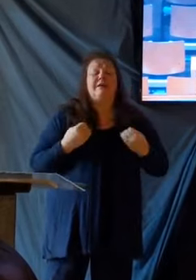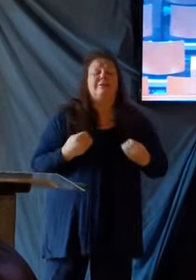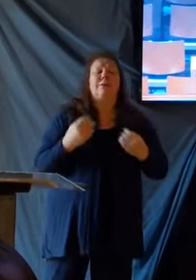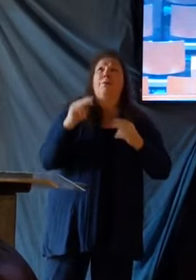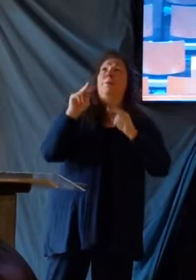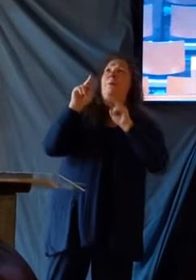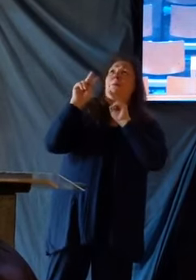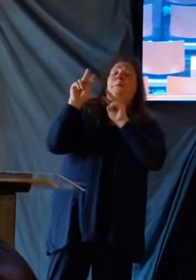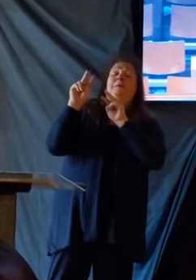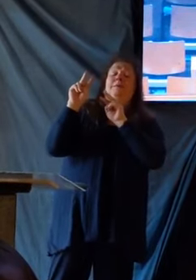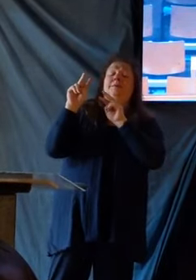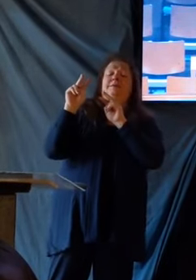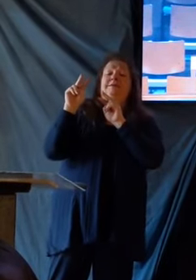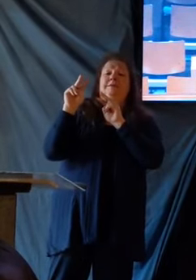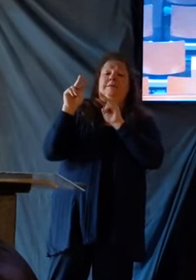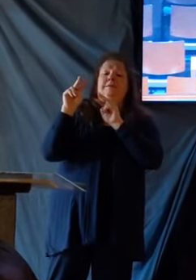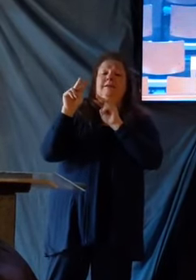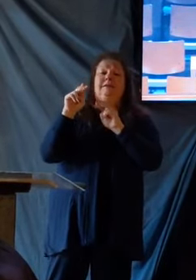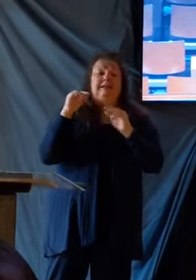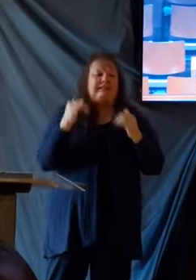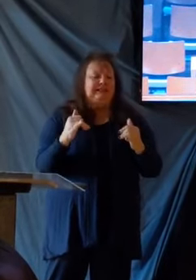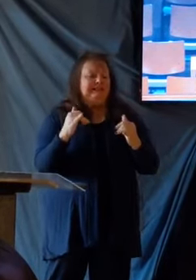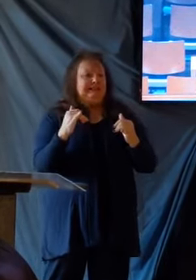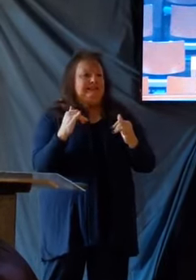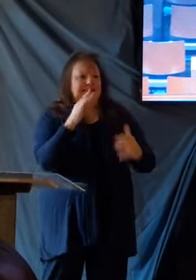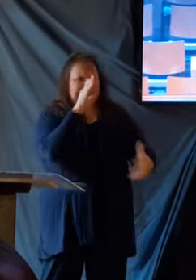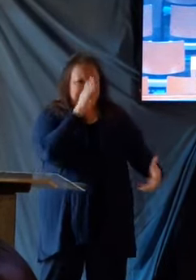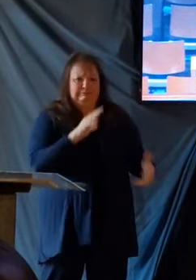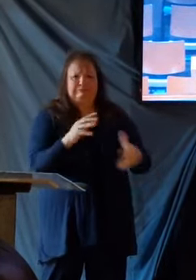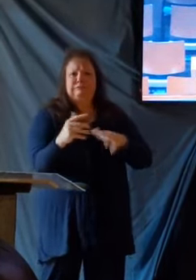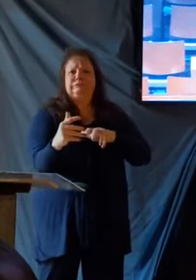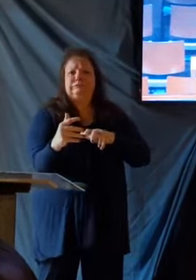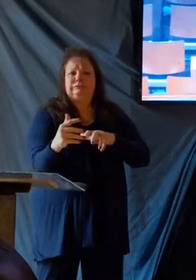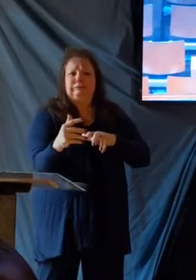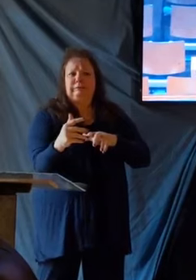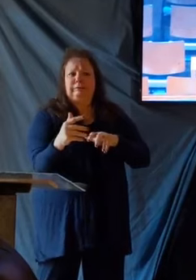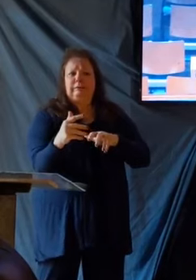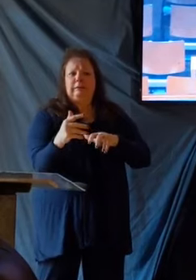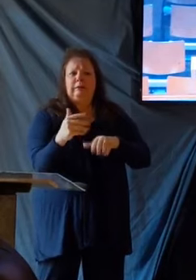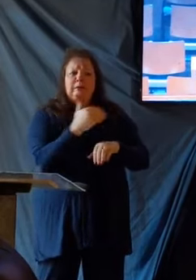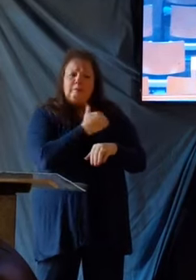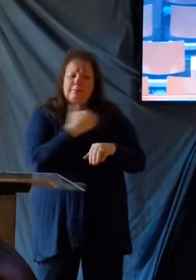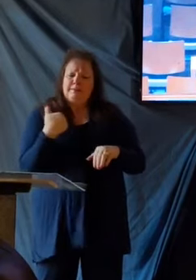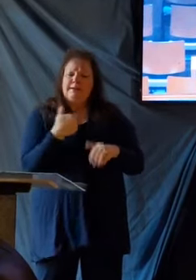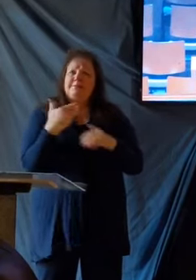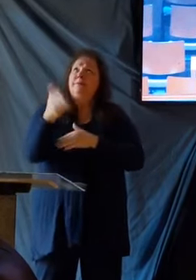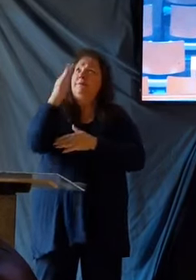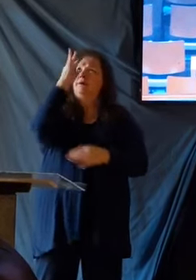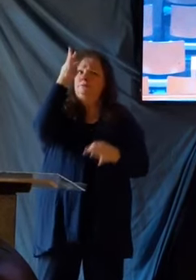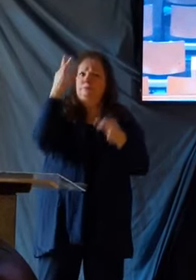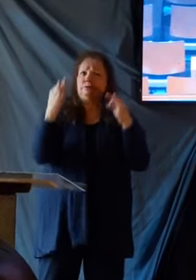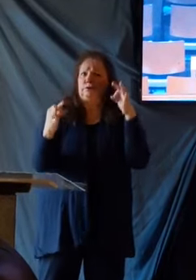hope. And even these kind of catastrophes are a reminder of God's